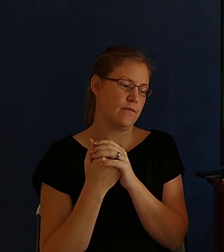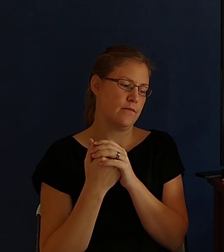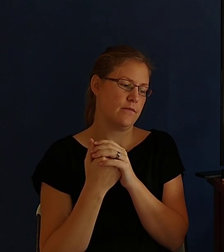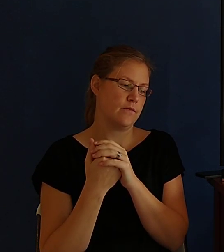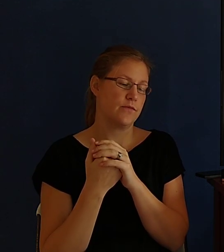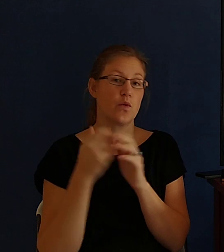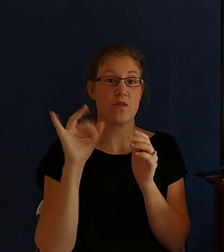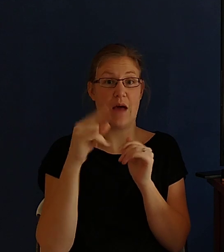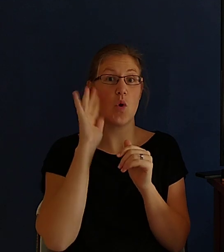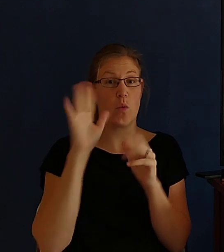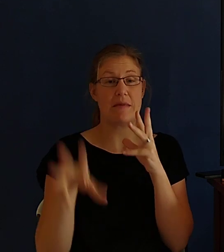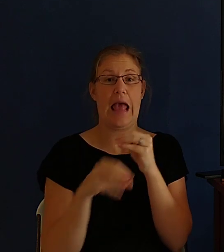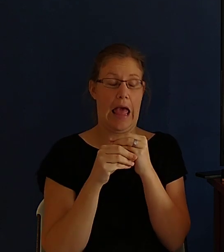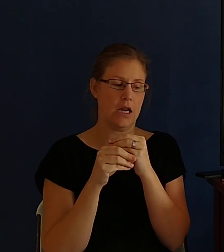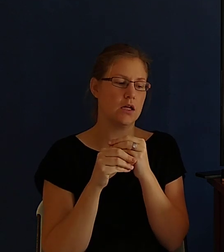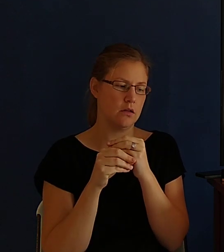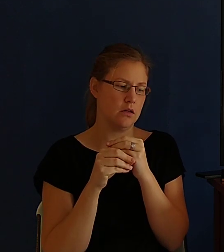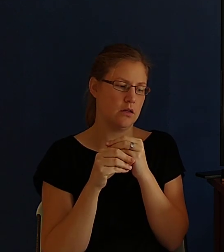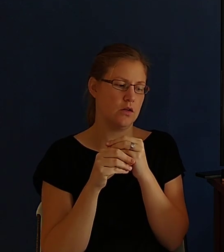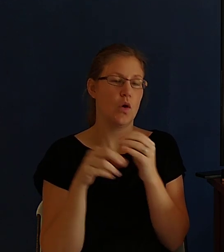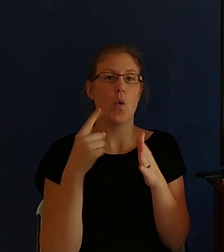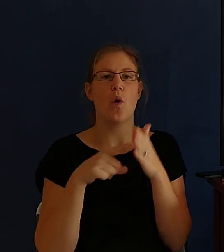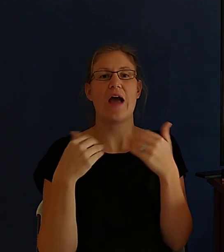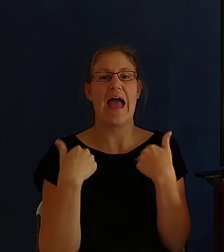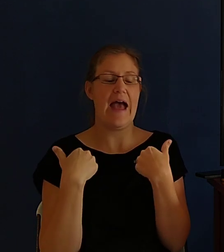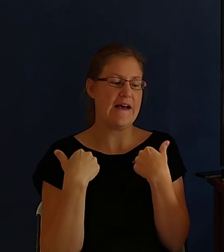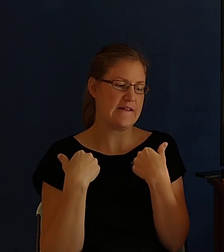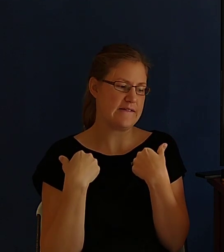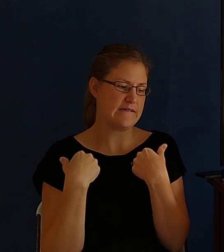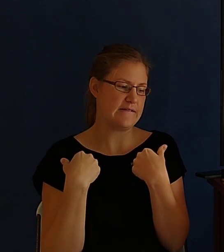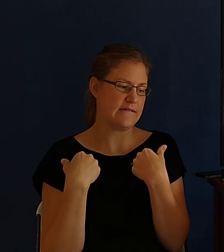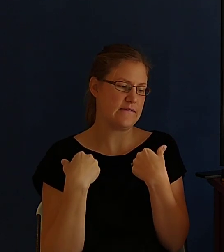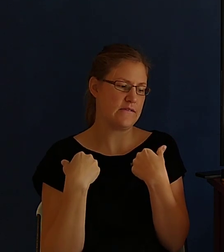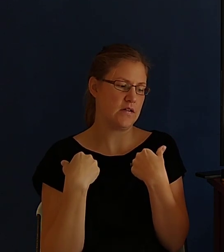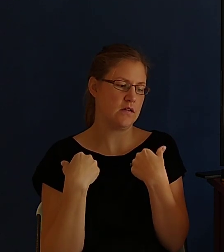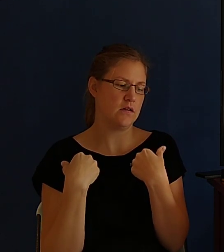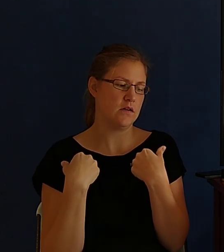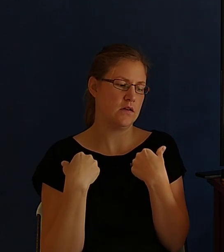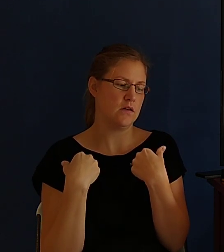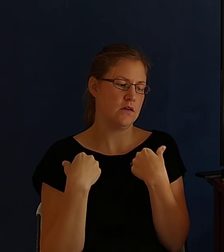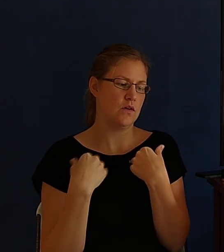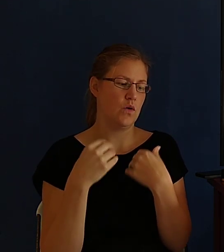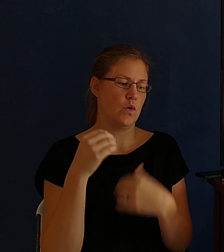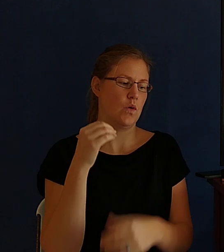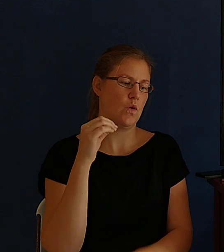added. Okay, so what we have here from 1 to 5.